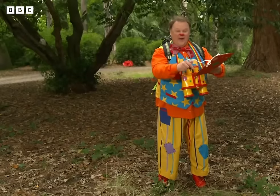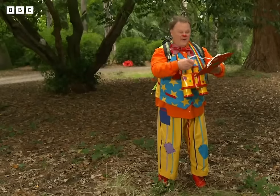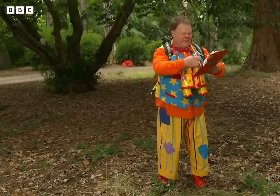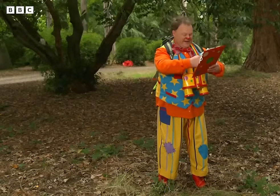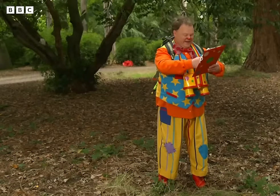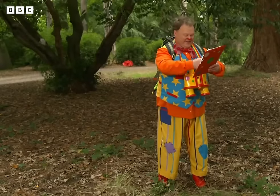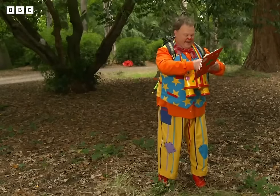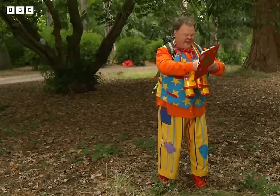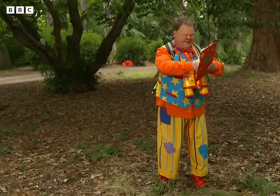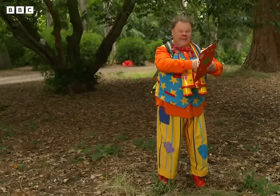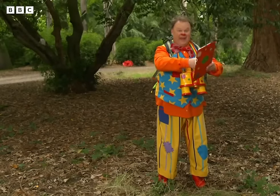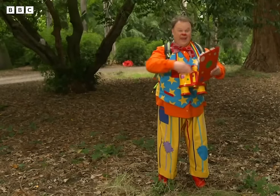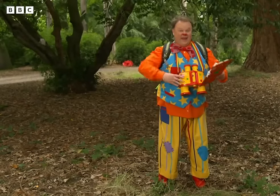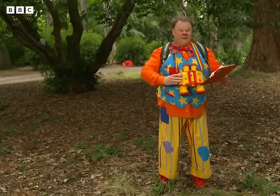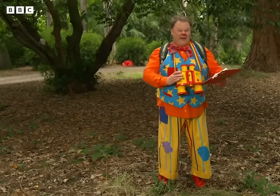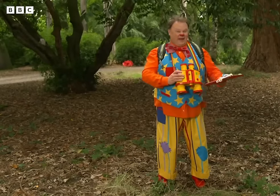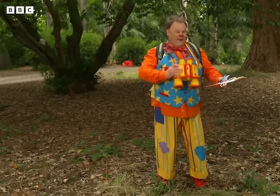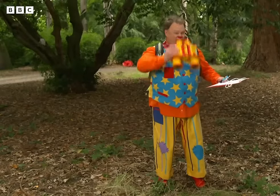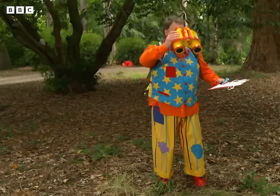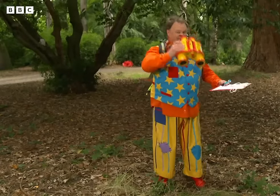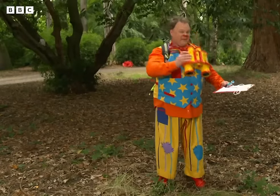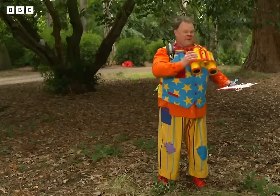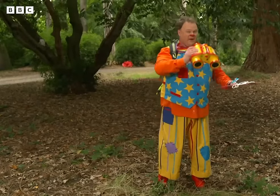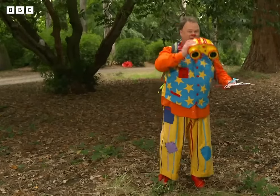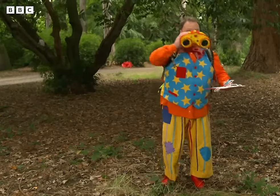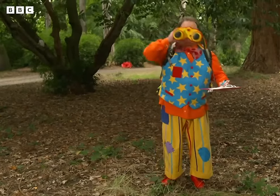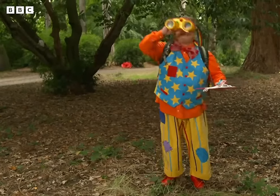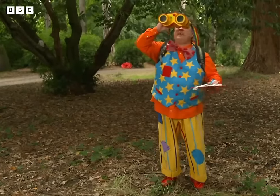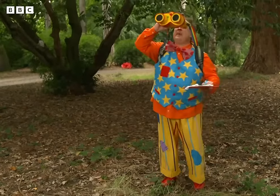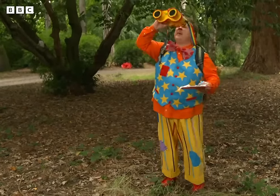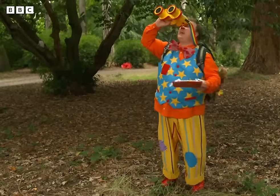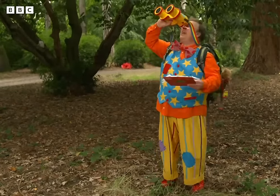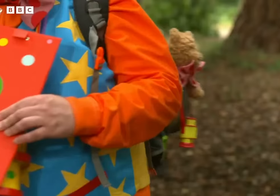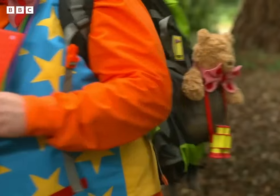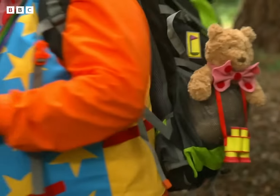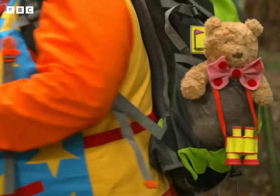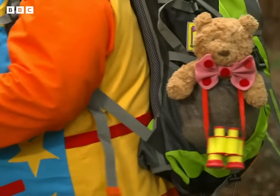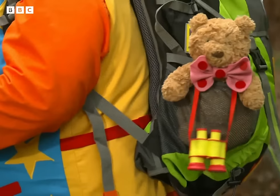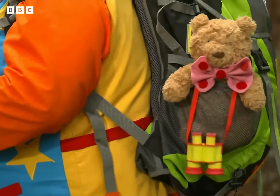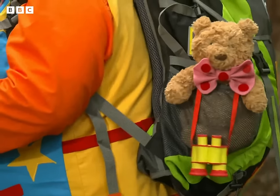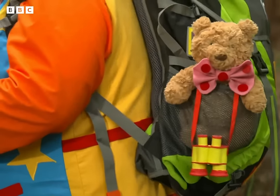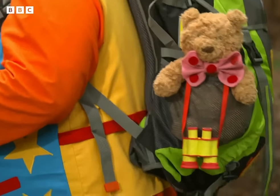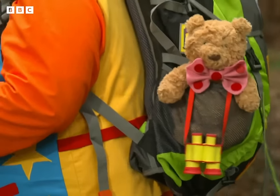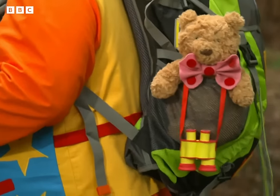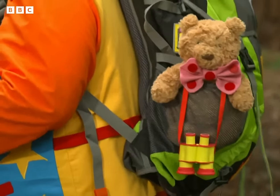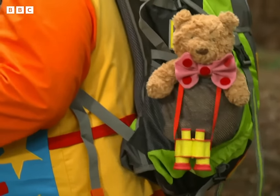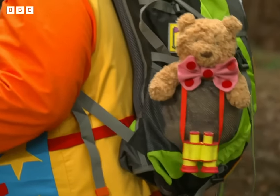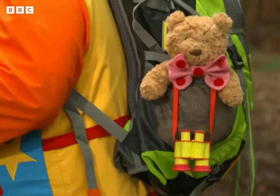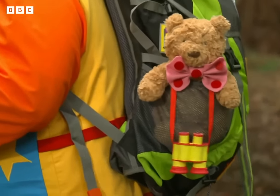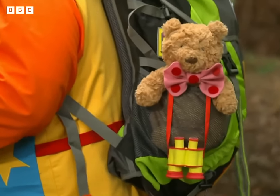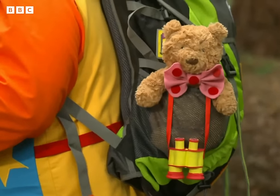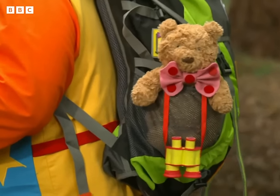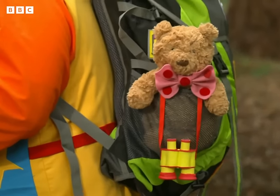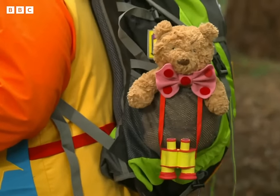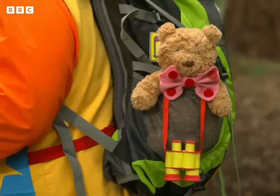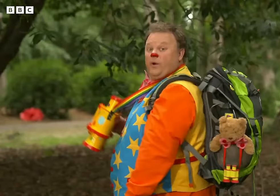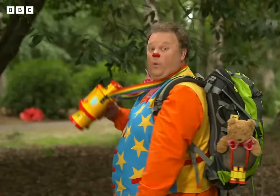know. Right. Here we go. Back to the binoculars. What's that, Tumble Ted? You think you see something?